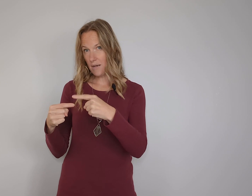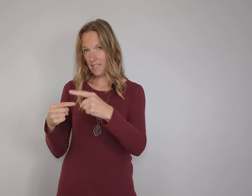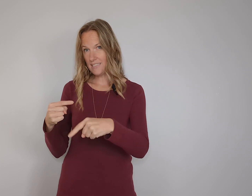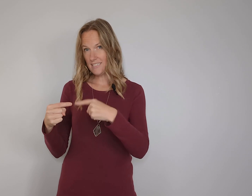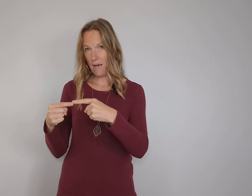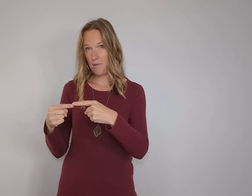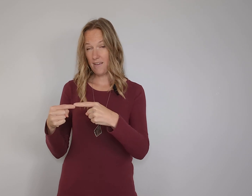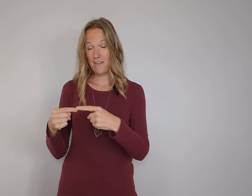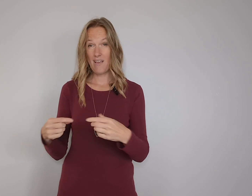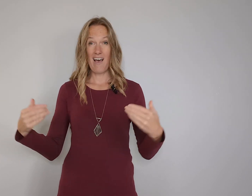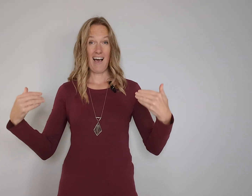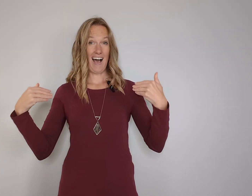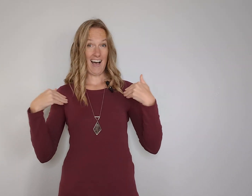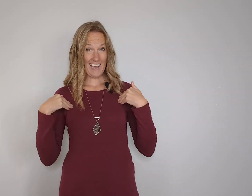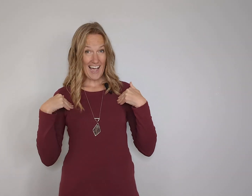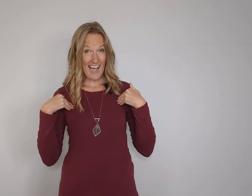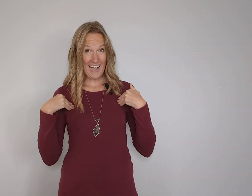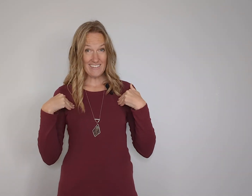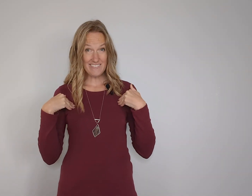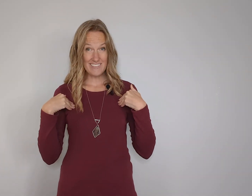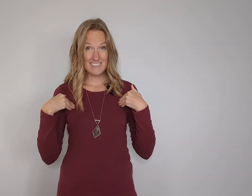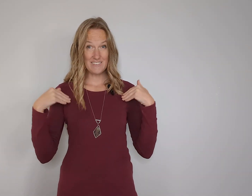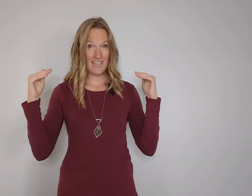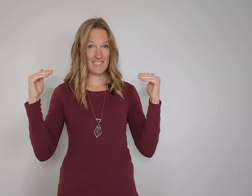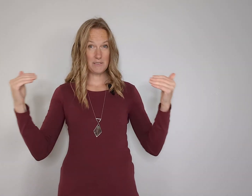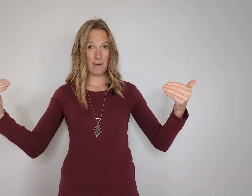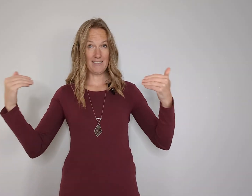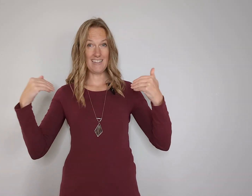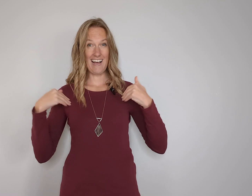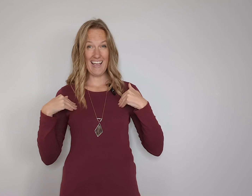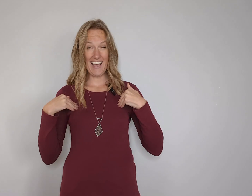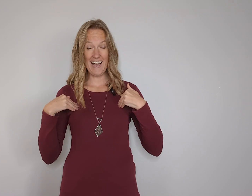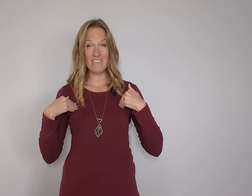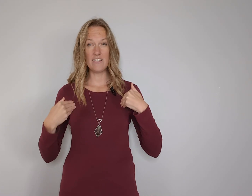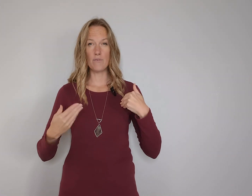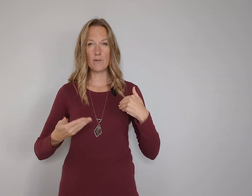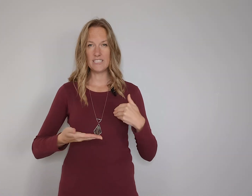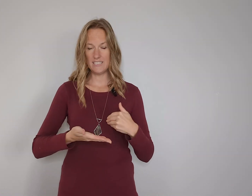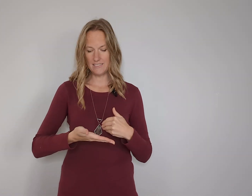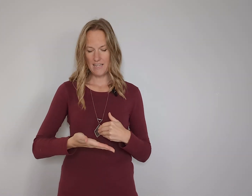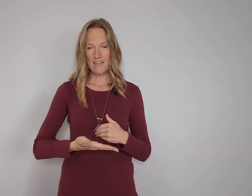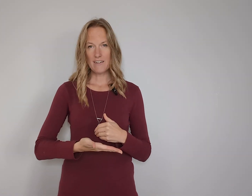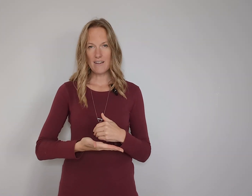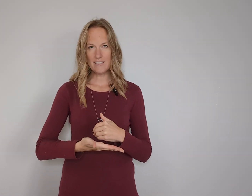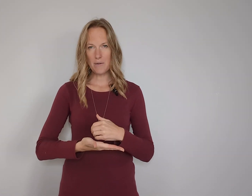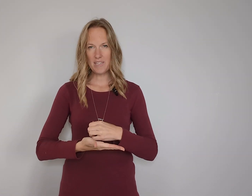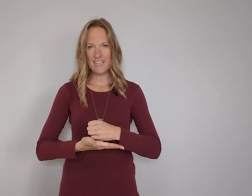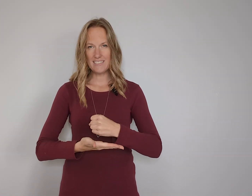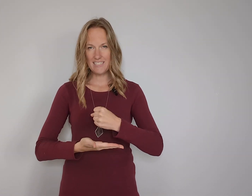non-dominant and then tap it. I have, so hands bent, I have, and then riches. Your non-dominant hand is